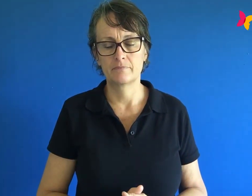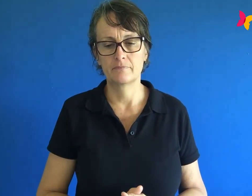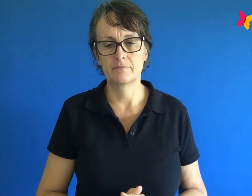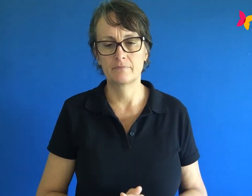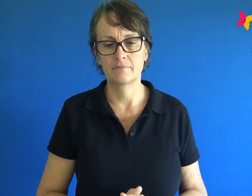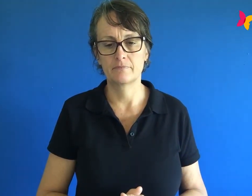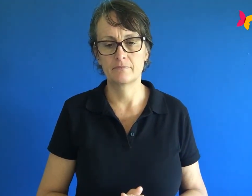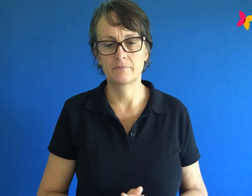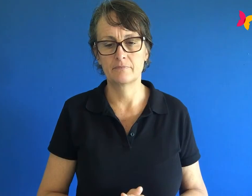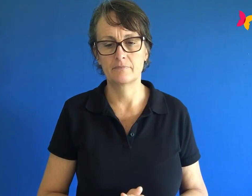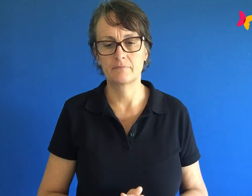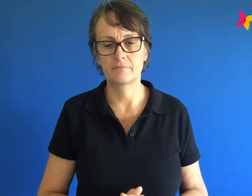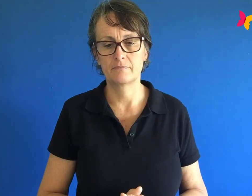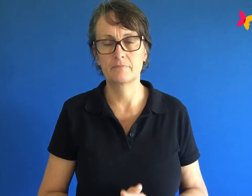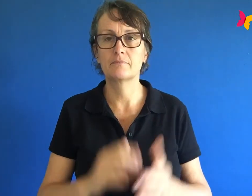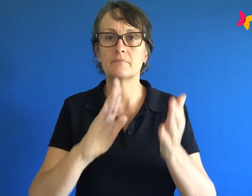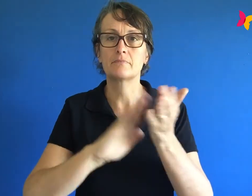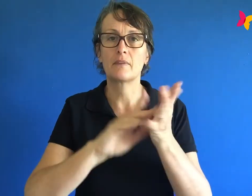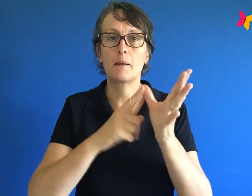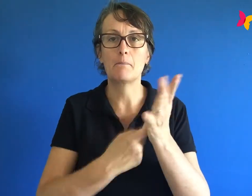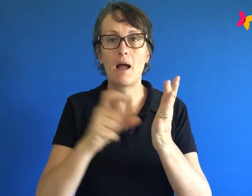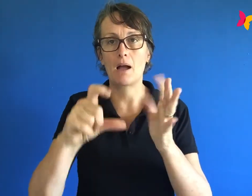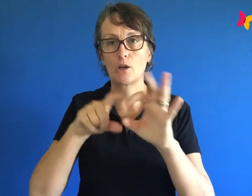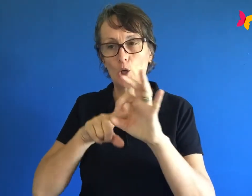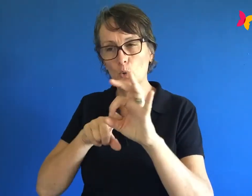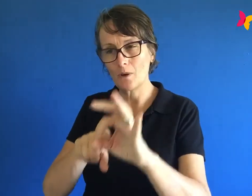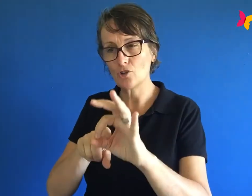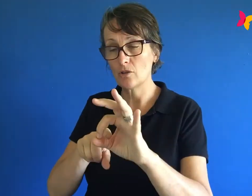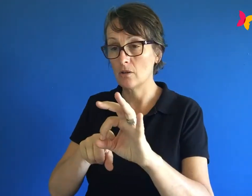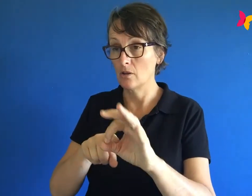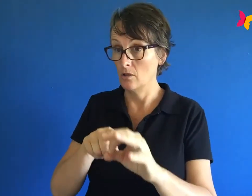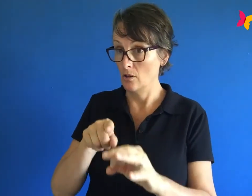When did you first realise that James was self-harming?